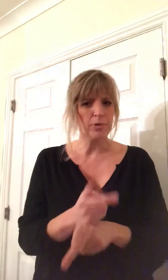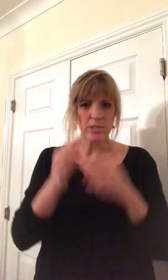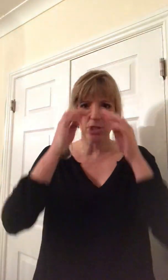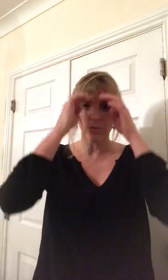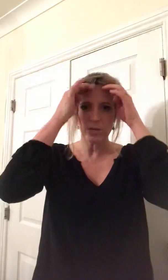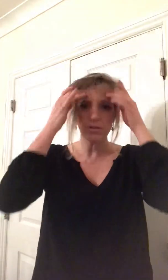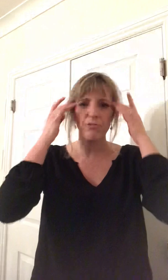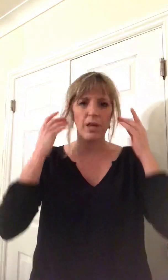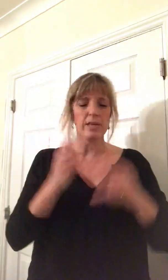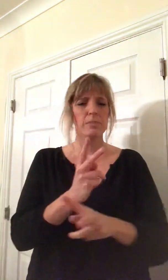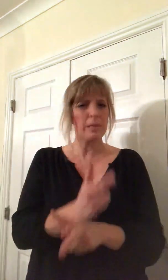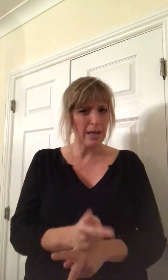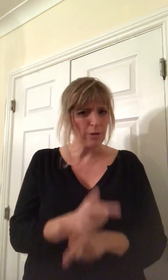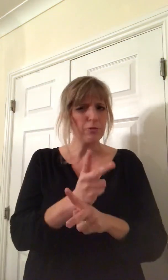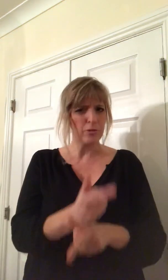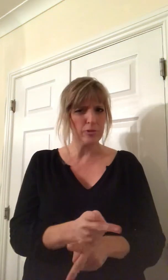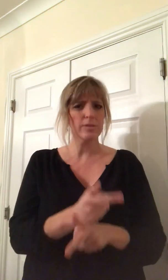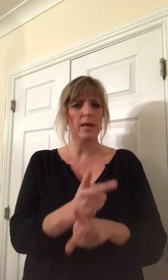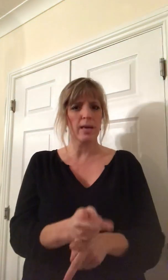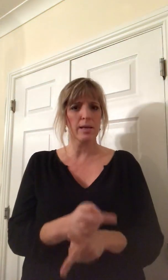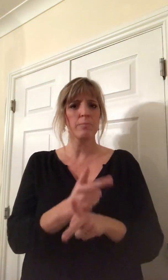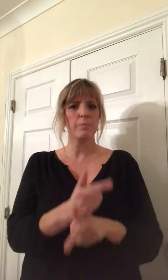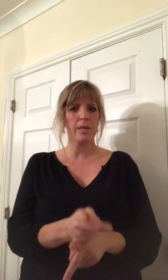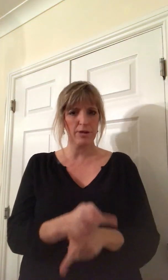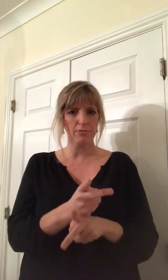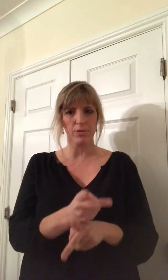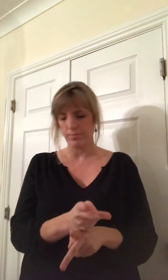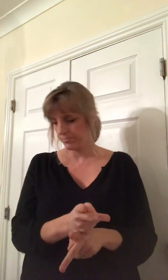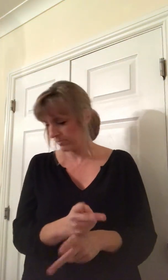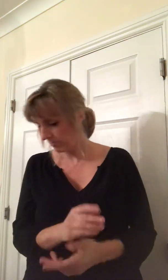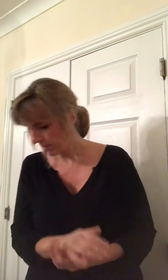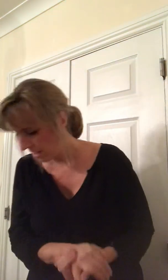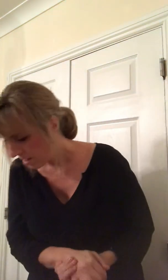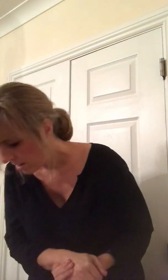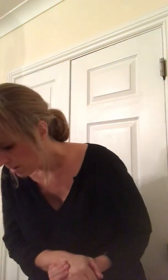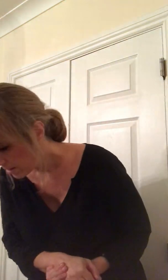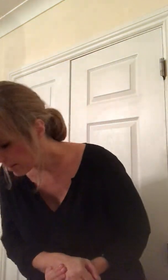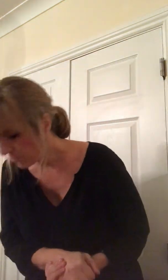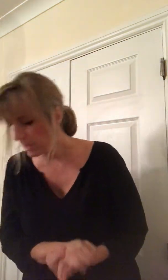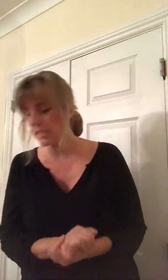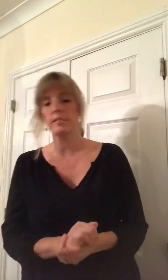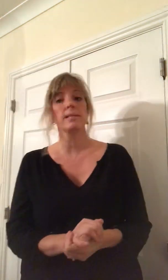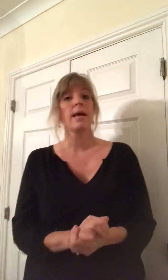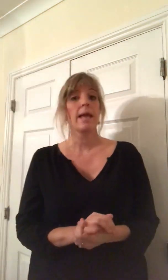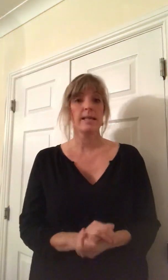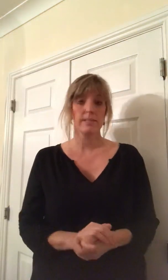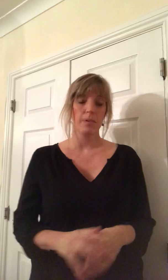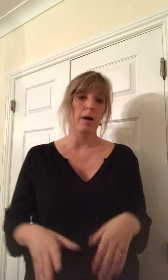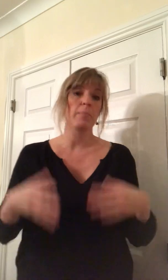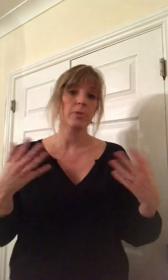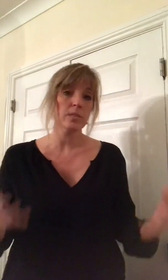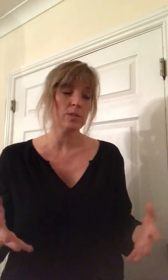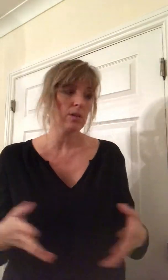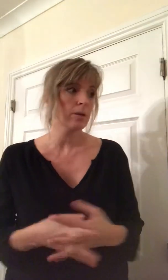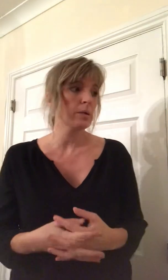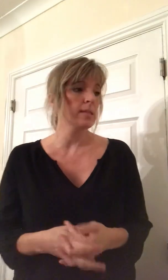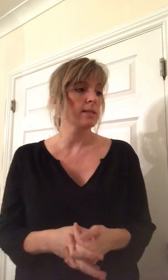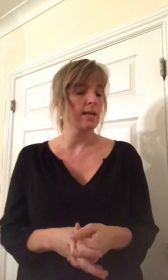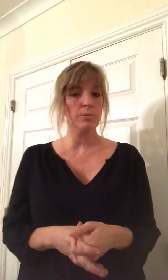and show it in your face. Be careful, okay? Be careful. Next one is handsome. I put this on there because last week